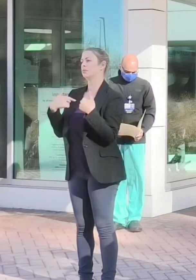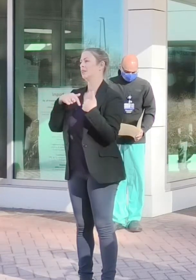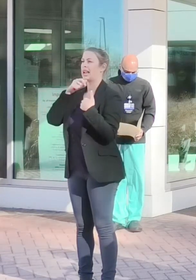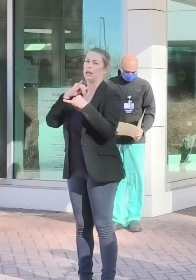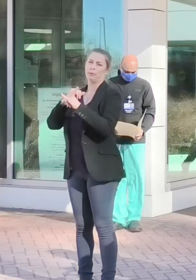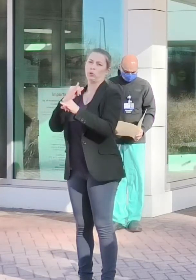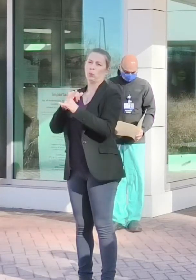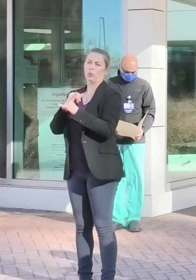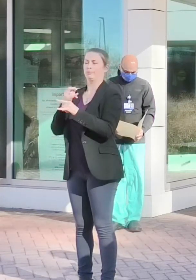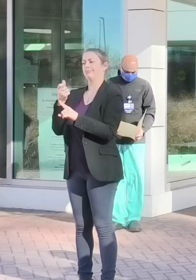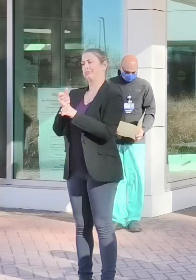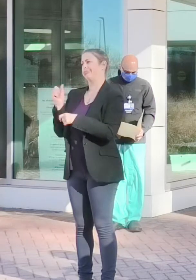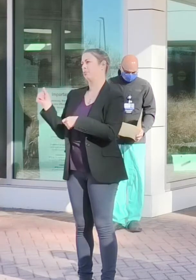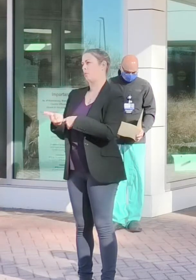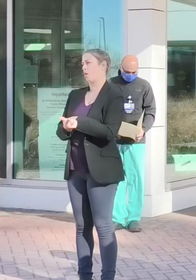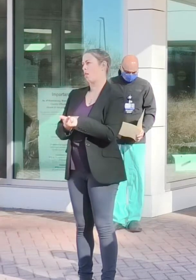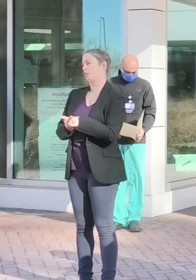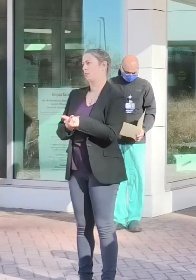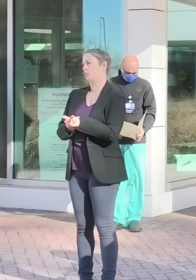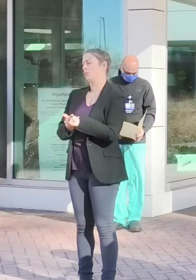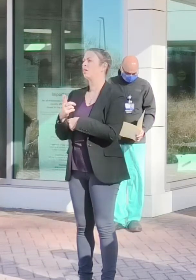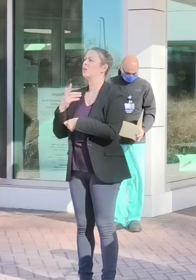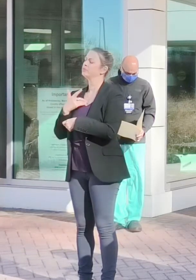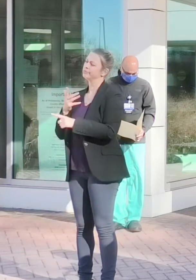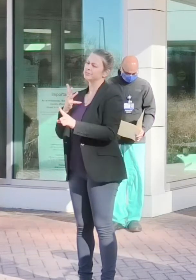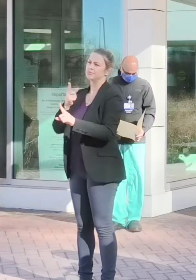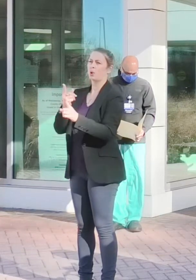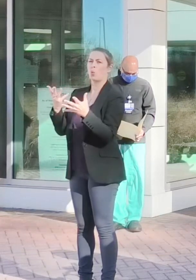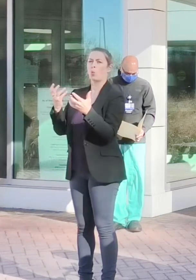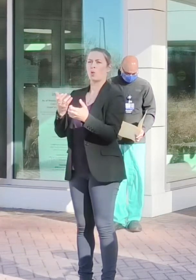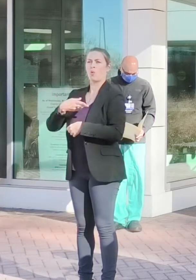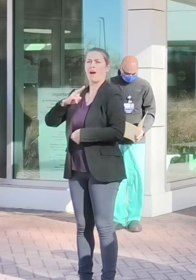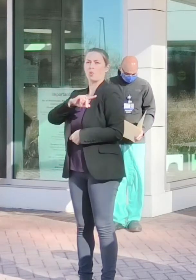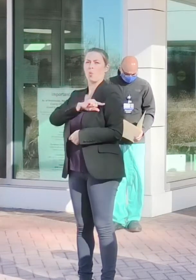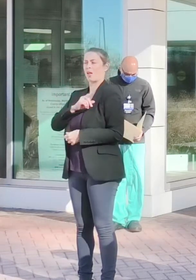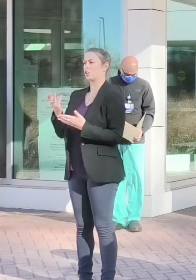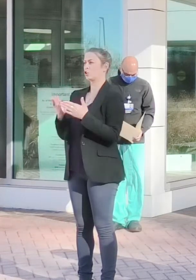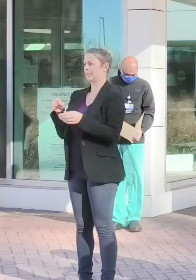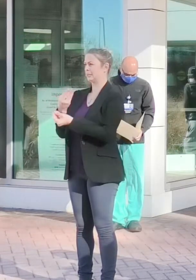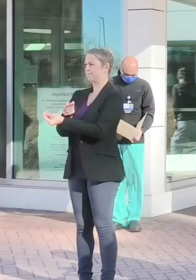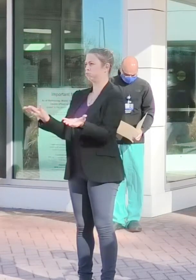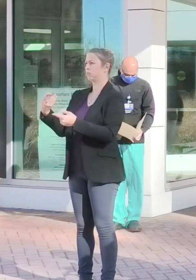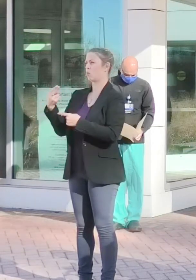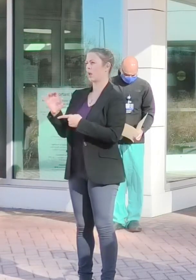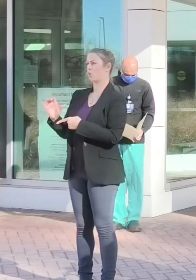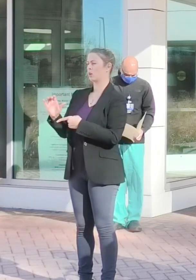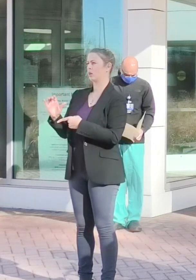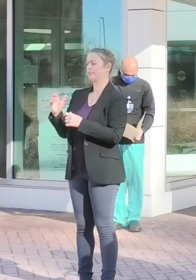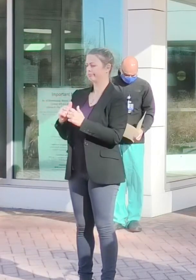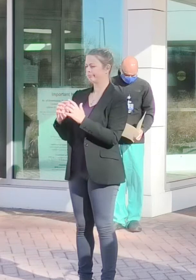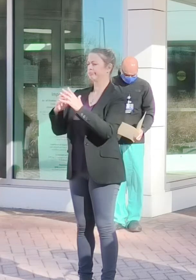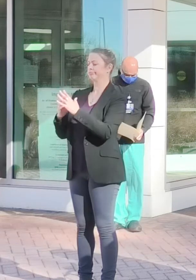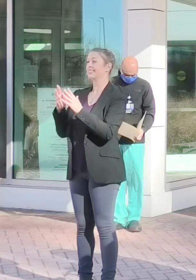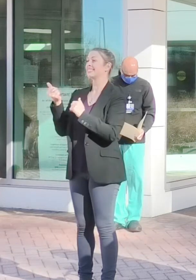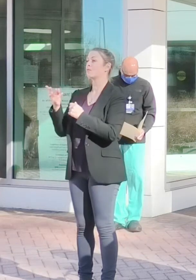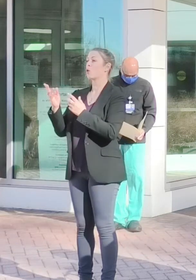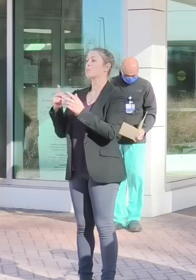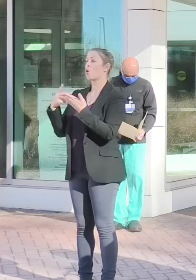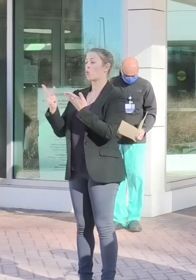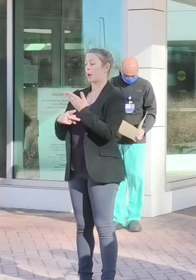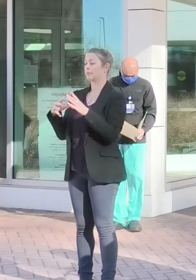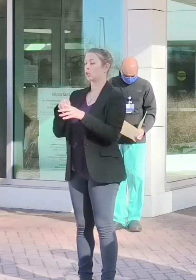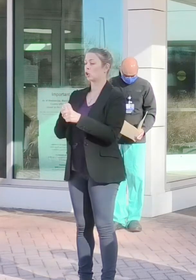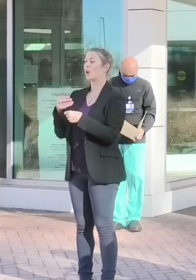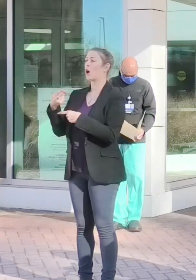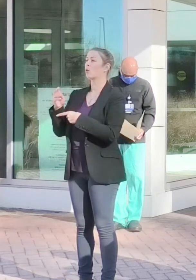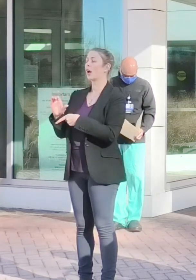high-quality service to Howard County. Fire and Rescue has implemented several programs in the spring response to include a Howard